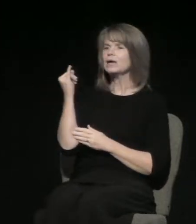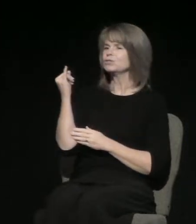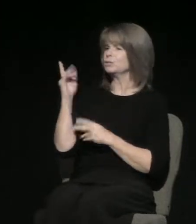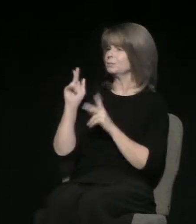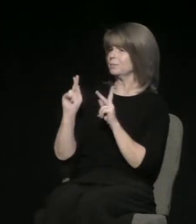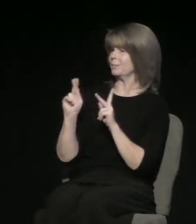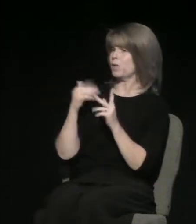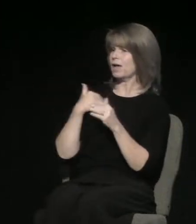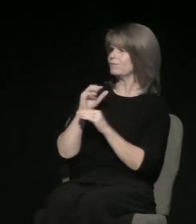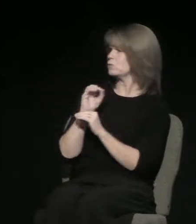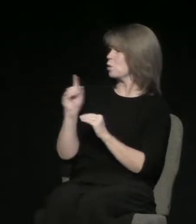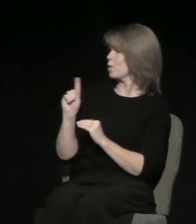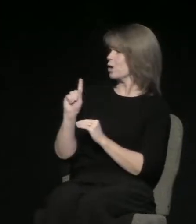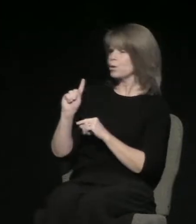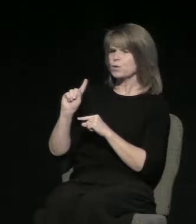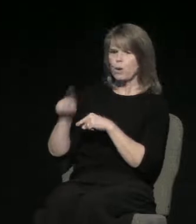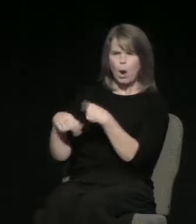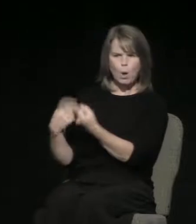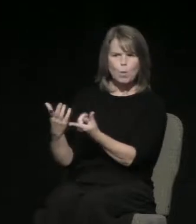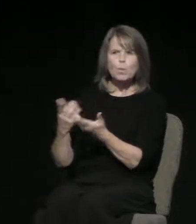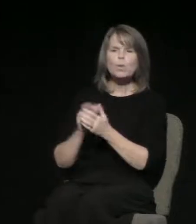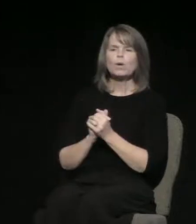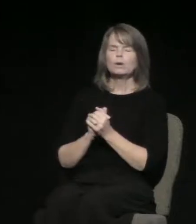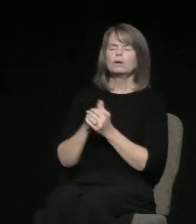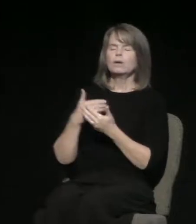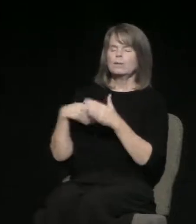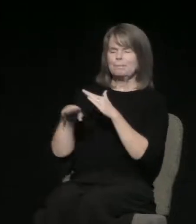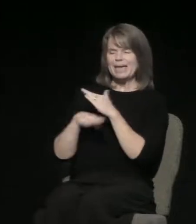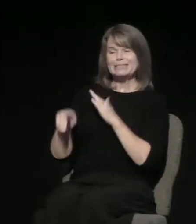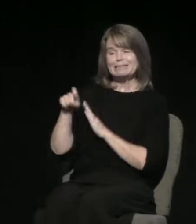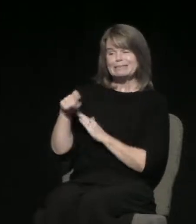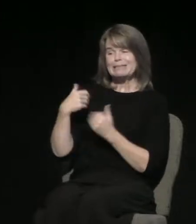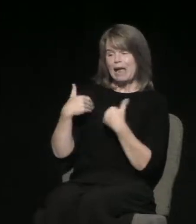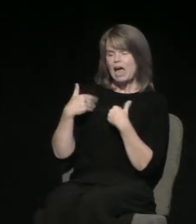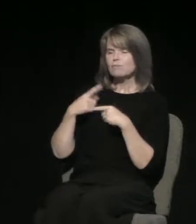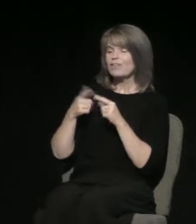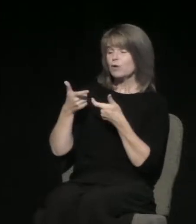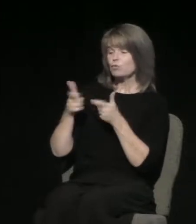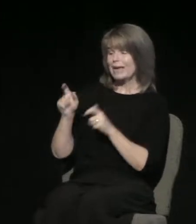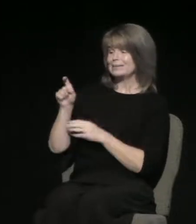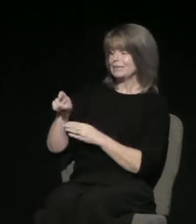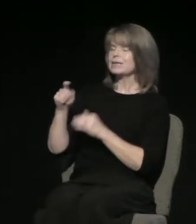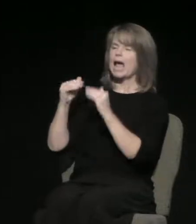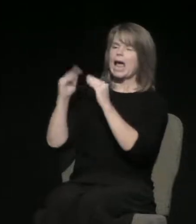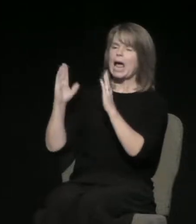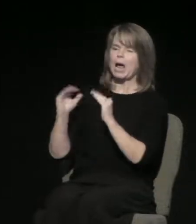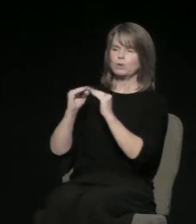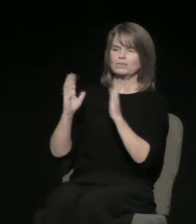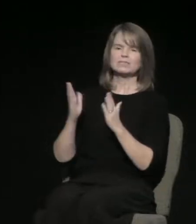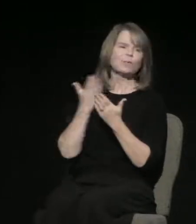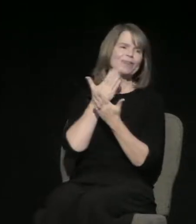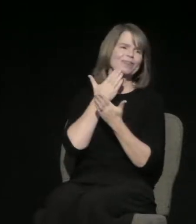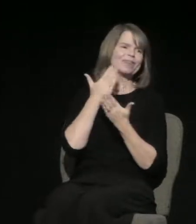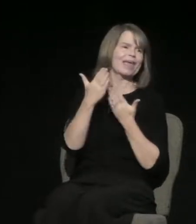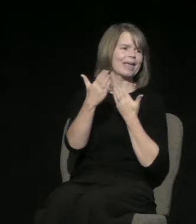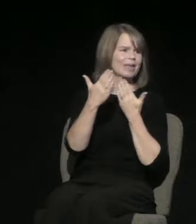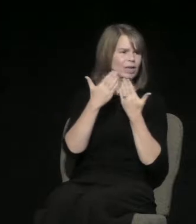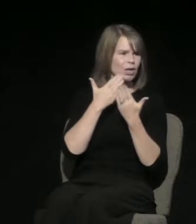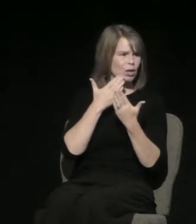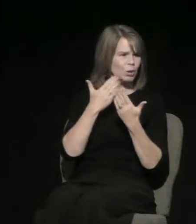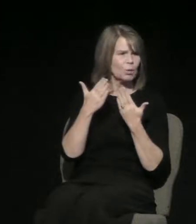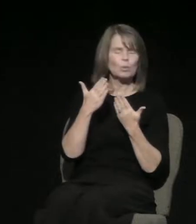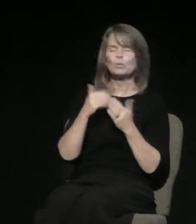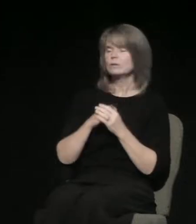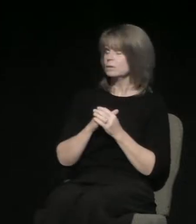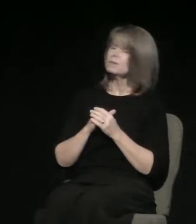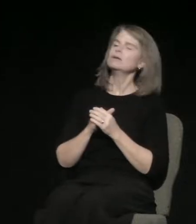have nowhere to go But they're getting basic necessities But he said the greatest need is housing And so I just want to say thank you And thank